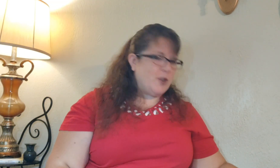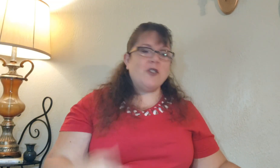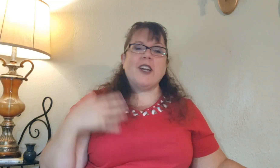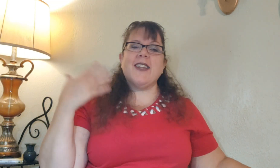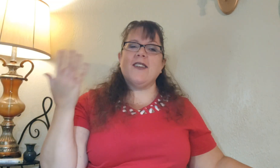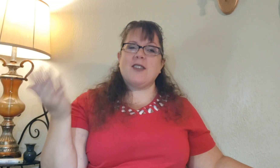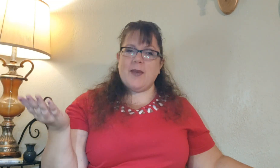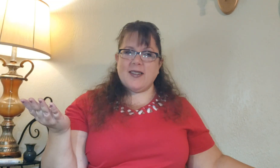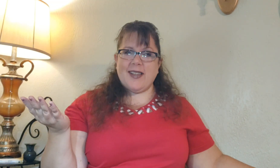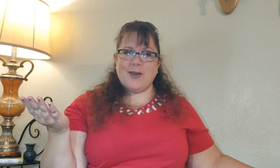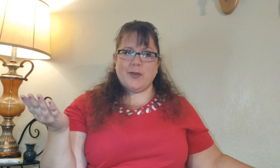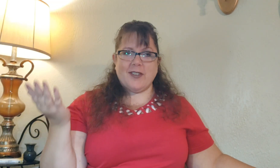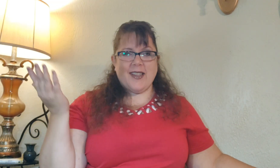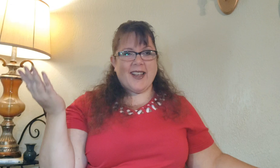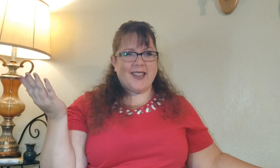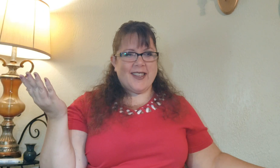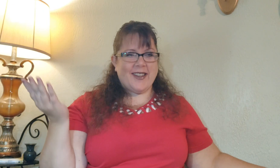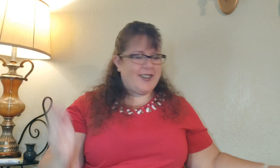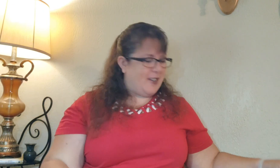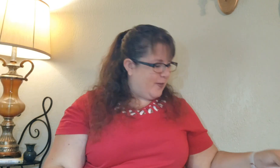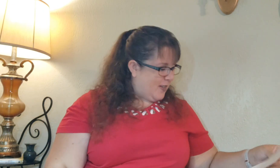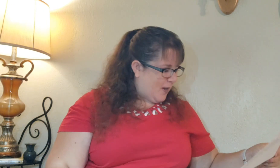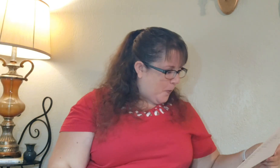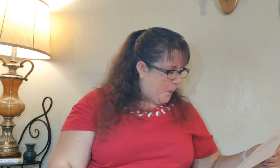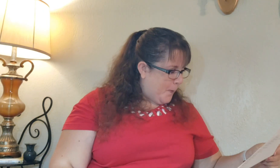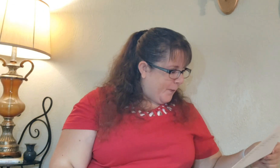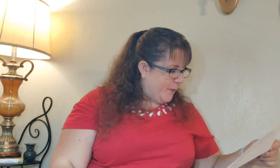Just trying to give some examples that I can think of.